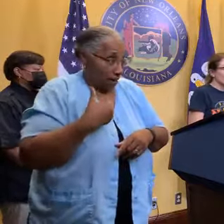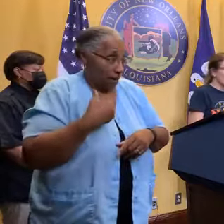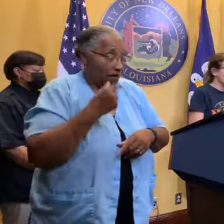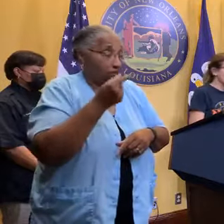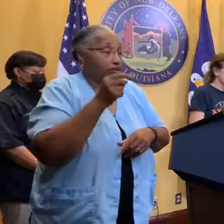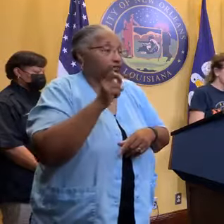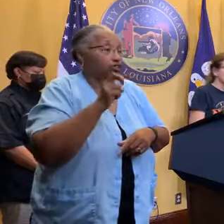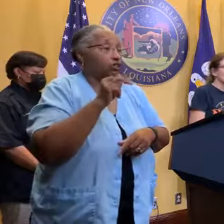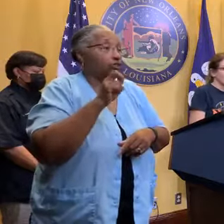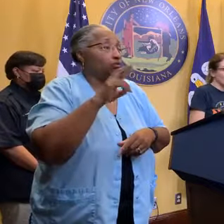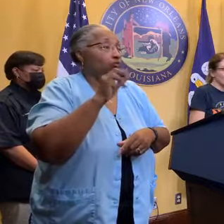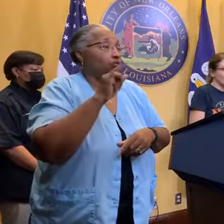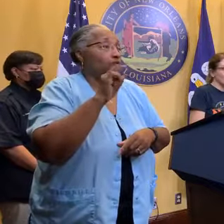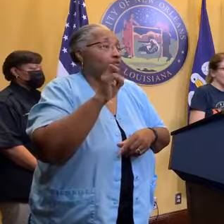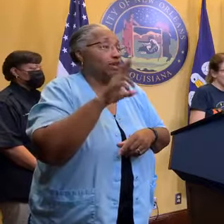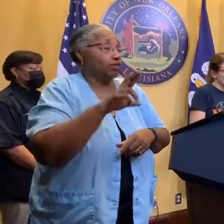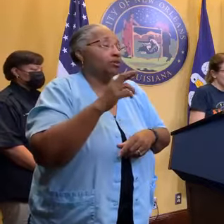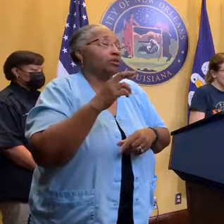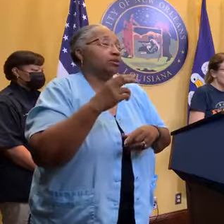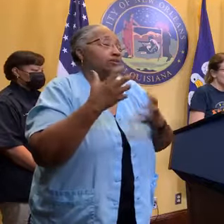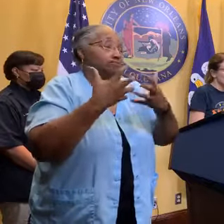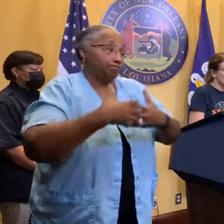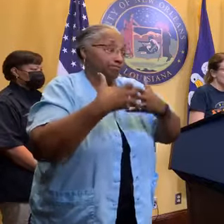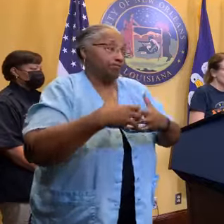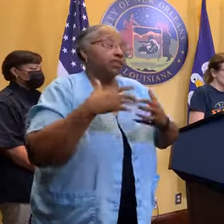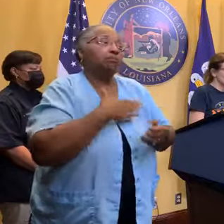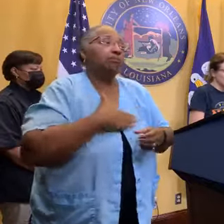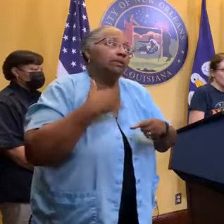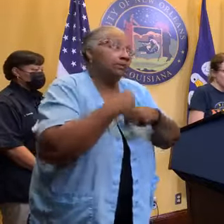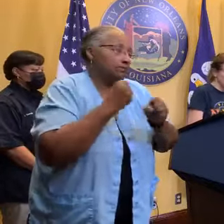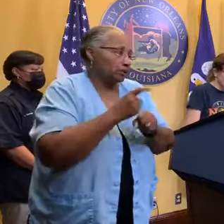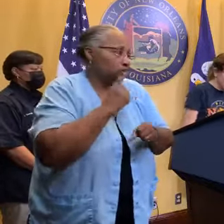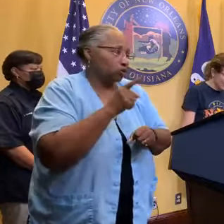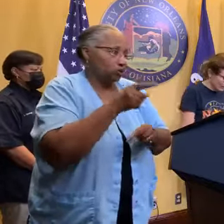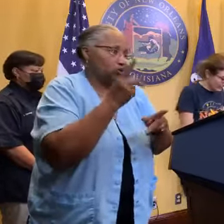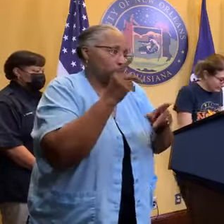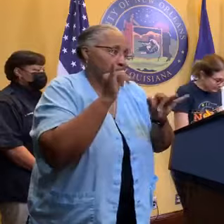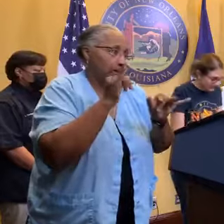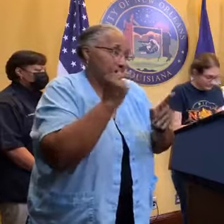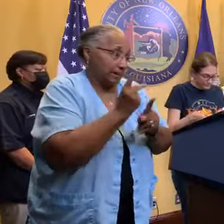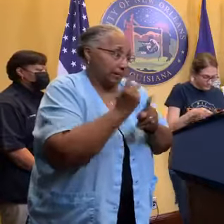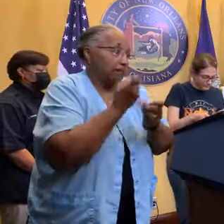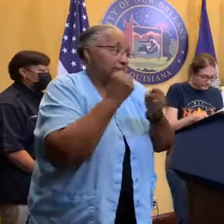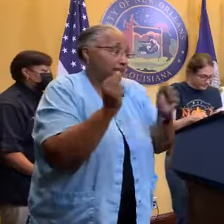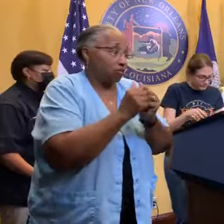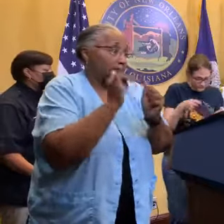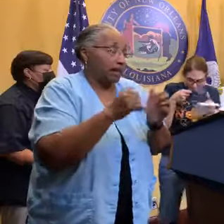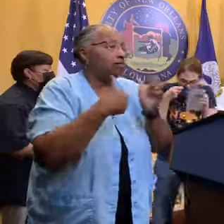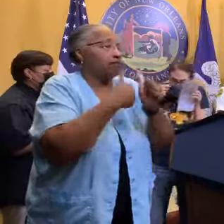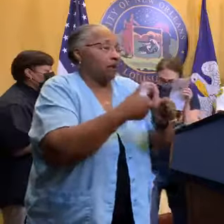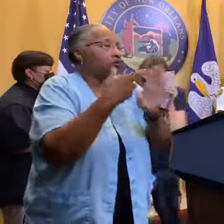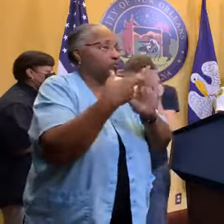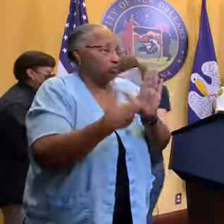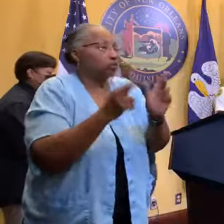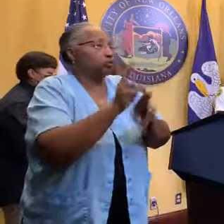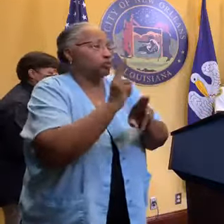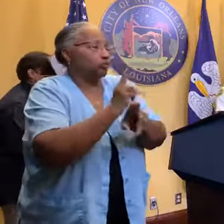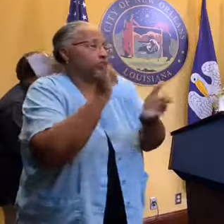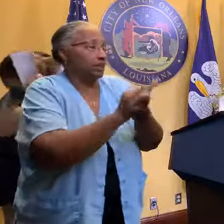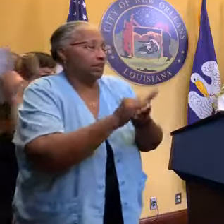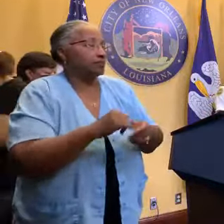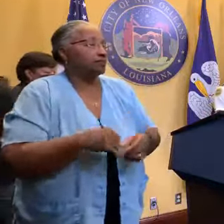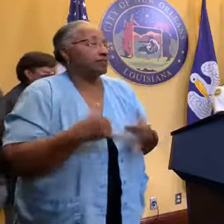are abiding by all of the safety regulations. We can't stress that enough. Thank you. Thank you, Dr. Vecno. We'll hear from Design